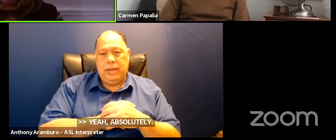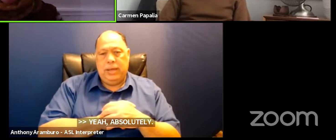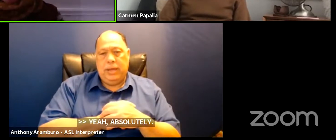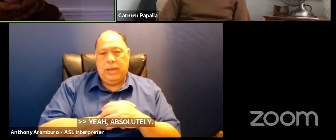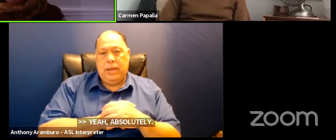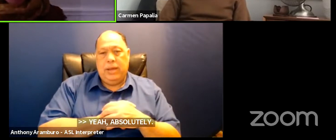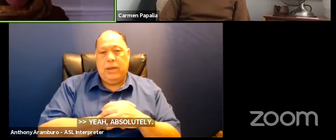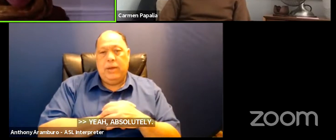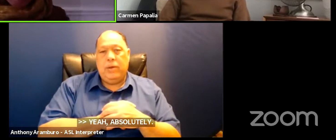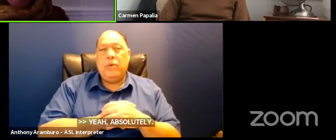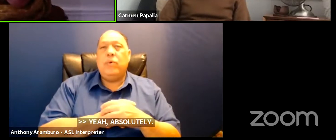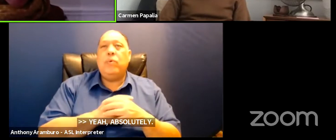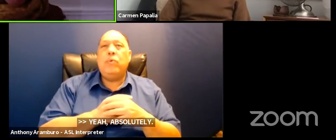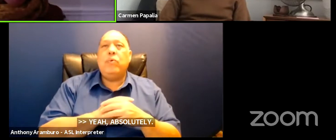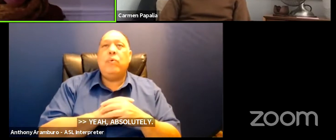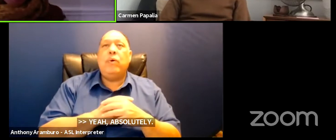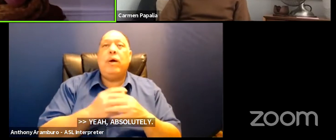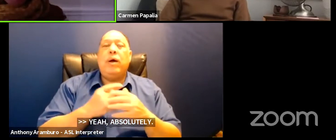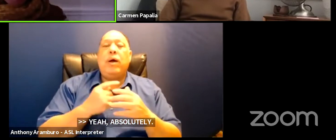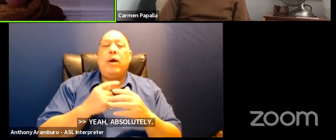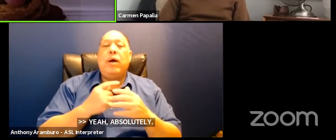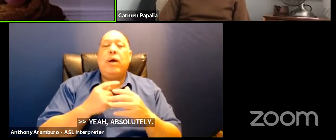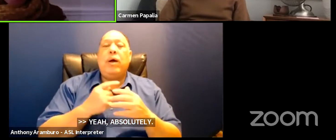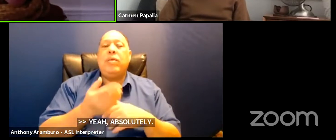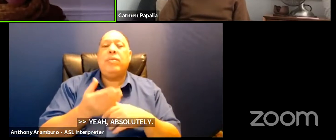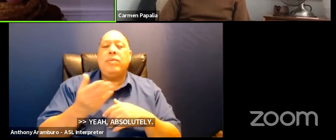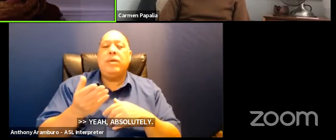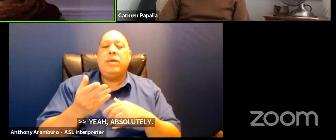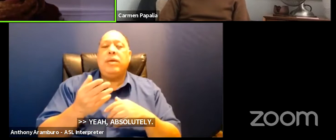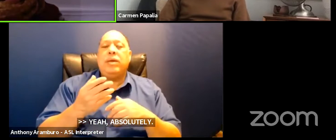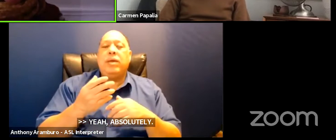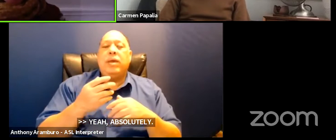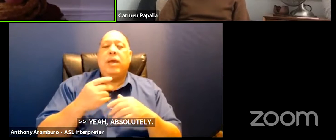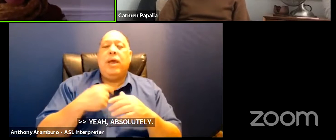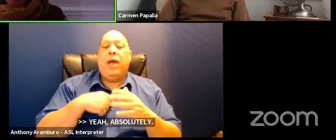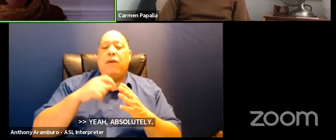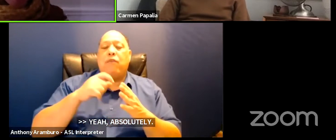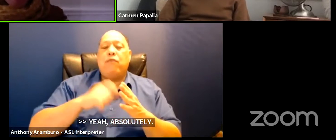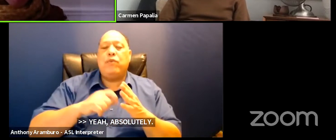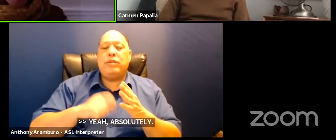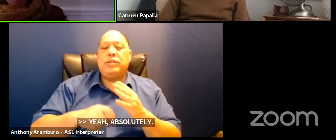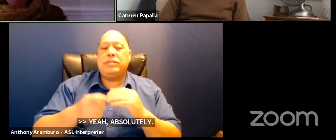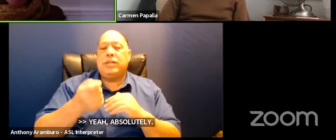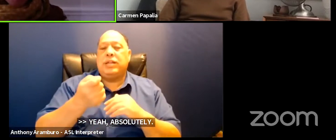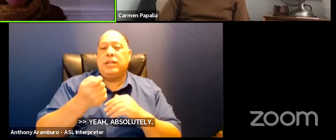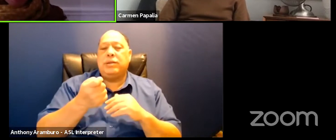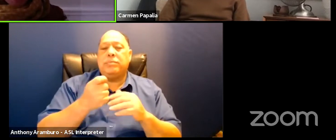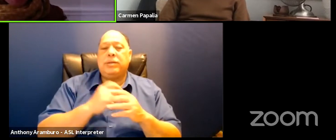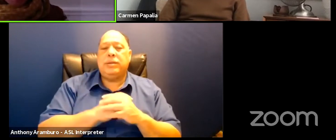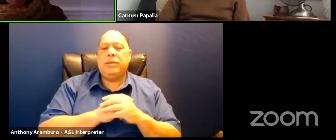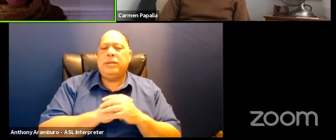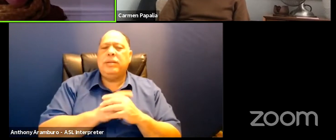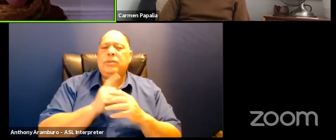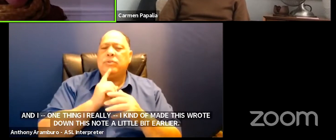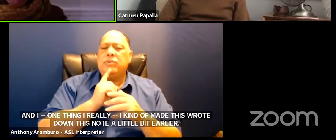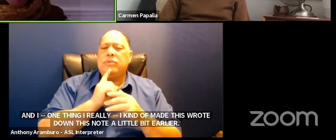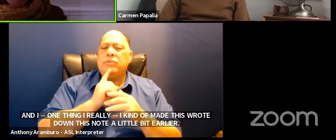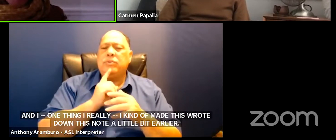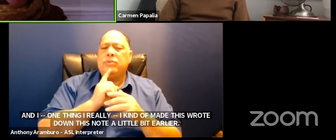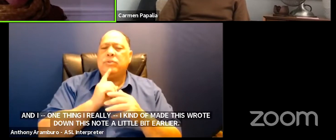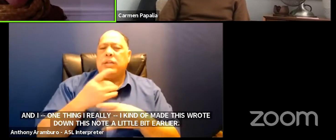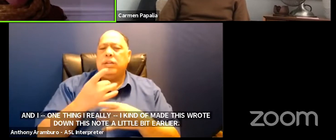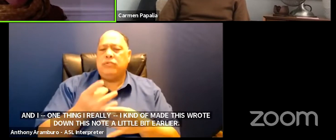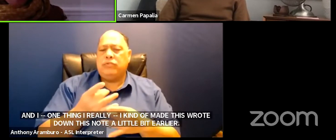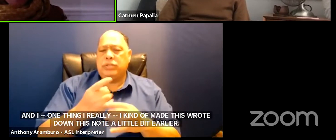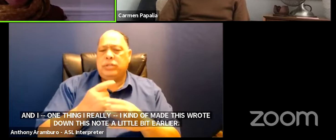one thing I really was, and I kind of wrote down this note a little bit earlier. It's really interesting, like a lot of, so